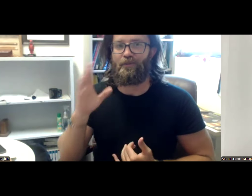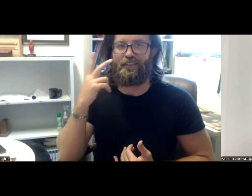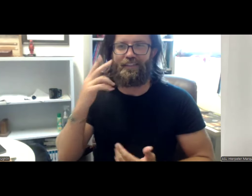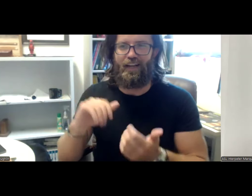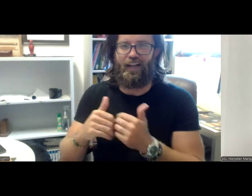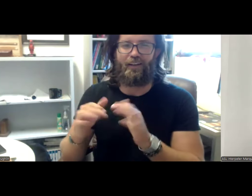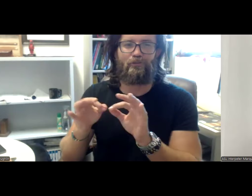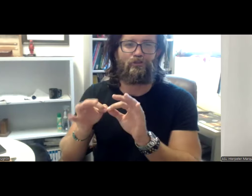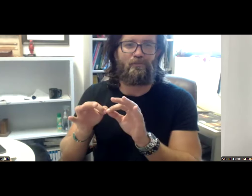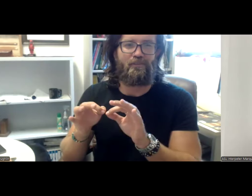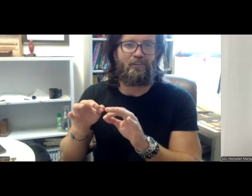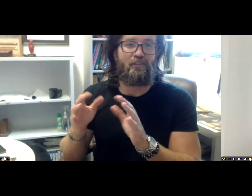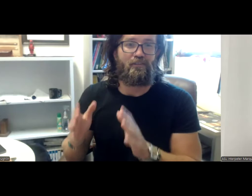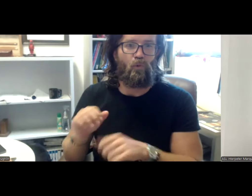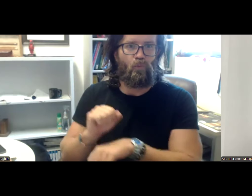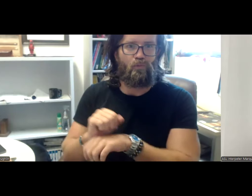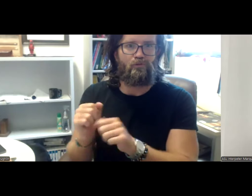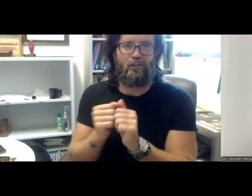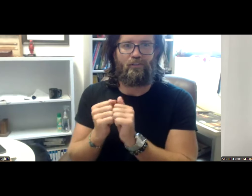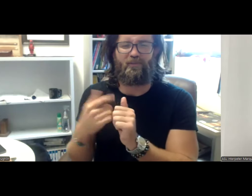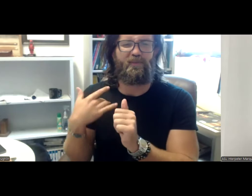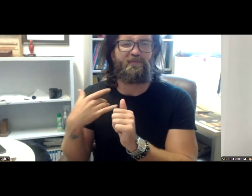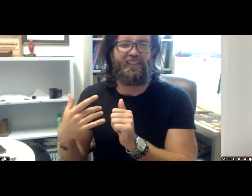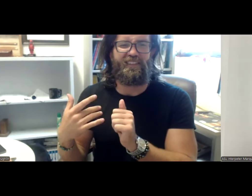who they needed so they can see people.